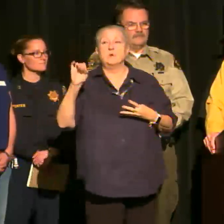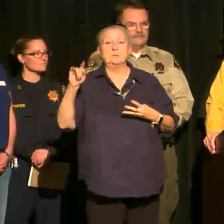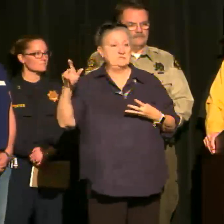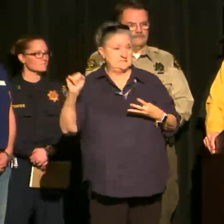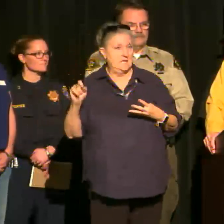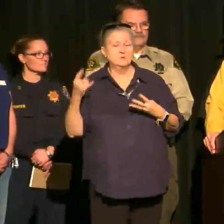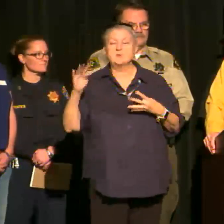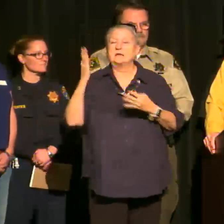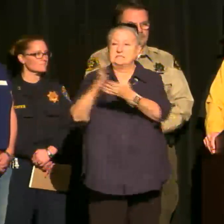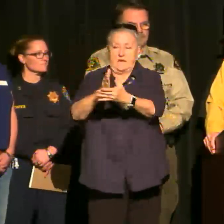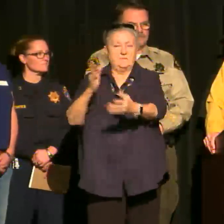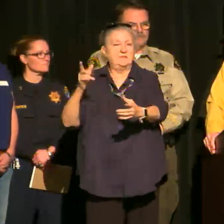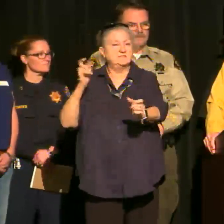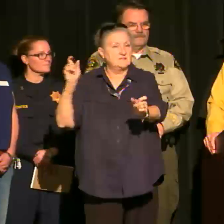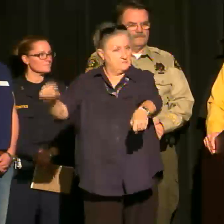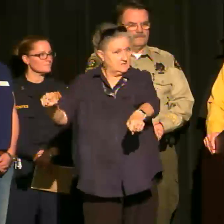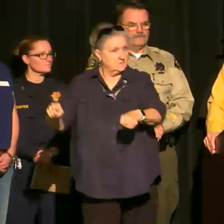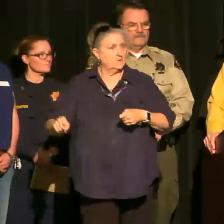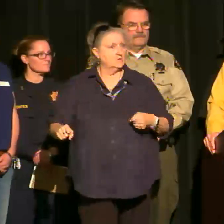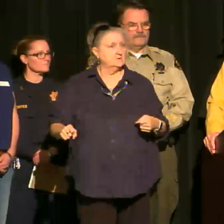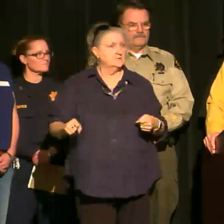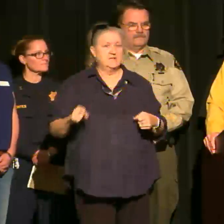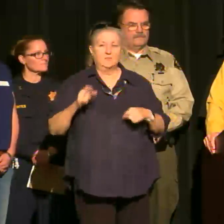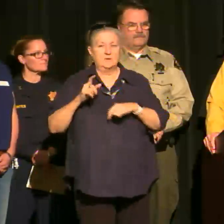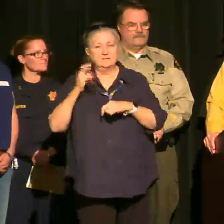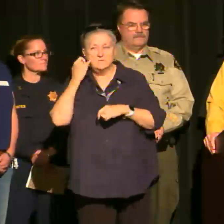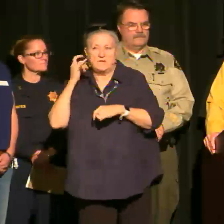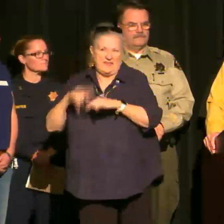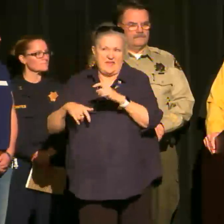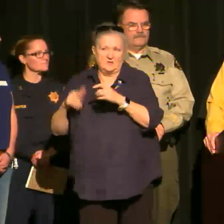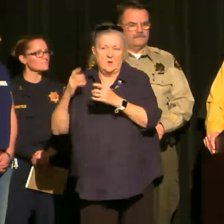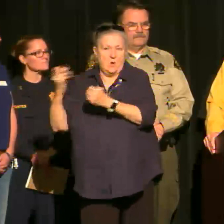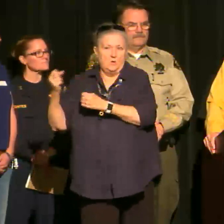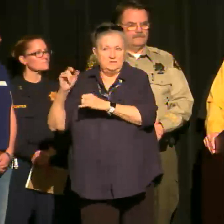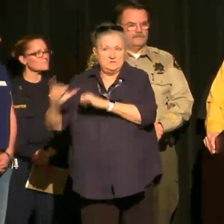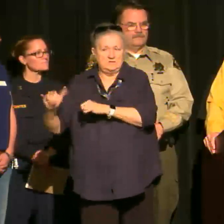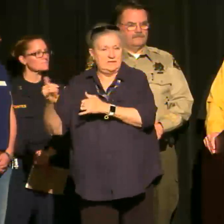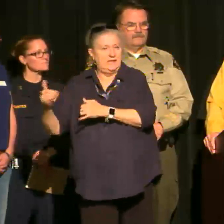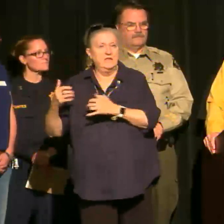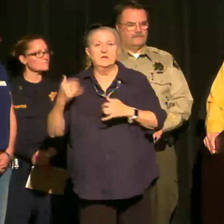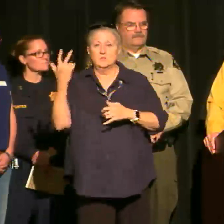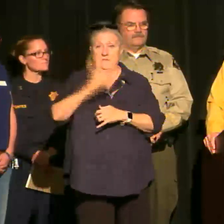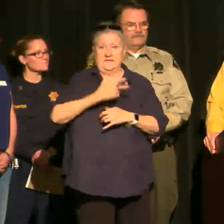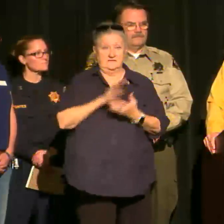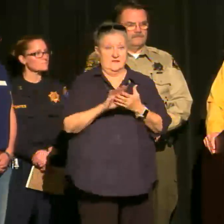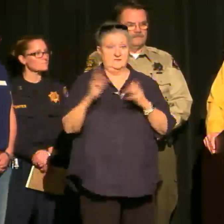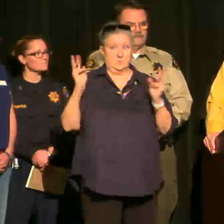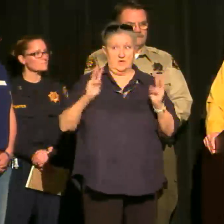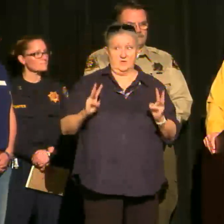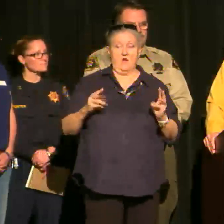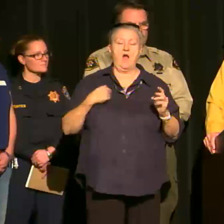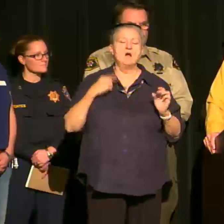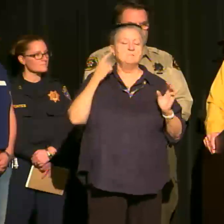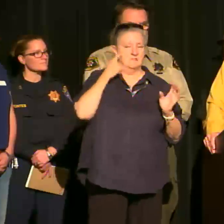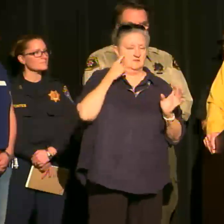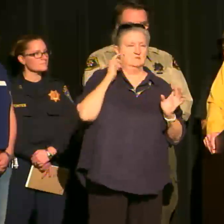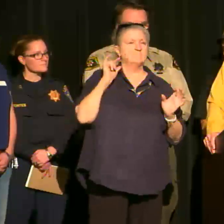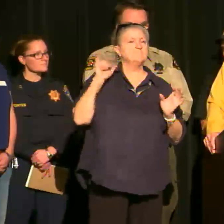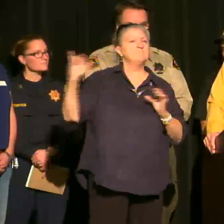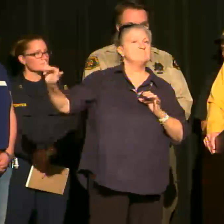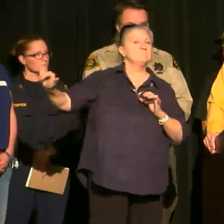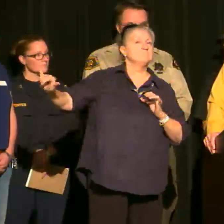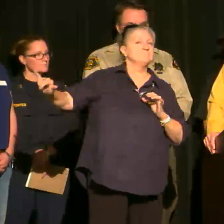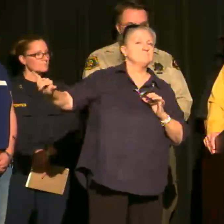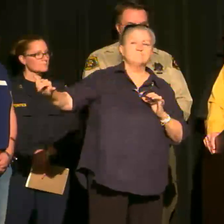try and stop it as soon as we can if we don't hold our current lines. We got 3 days of nice weather. I'm thinking we're going to be able to hold it. So that's